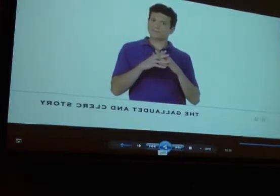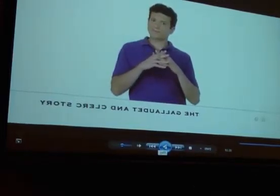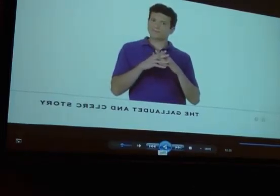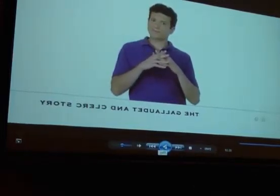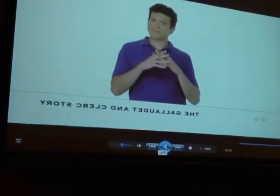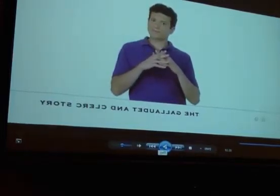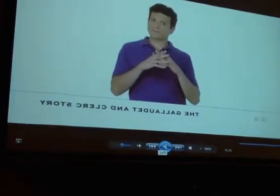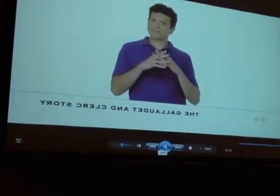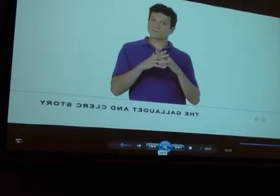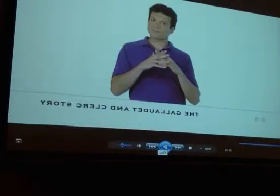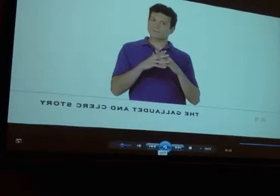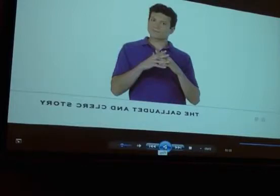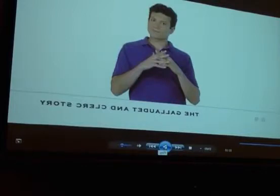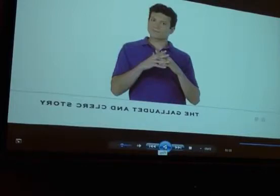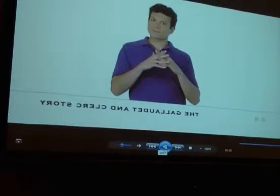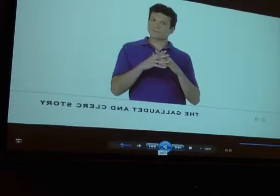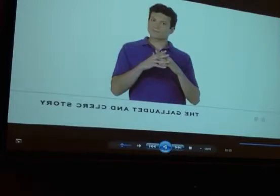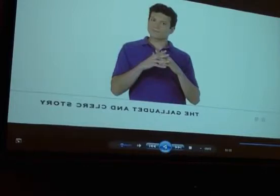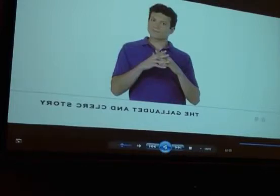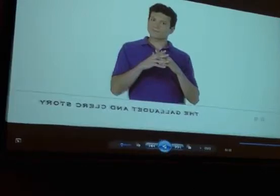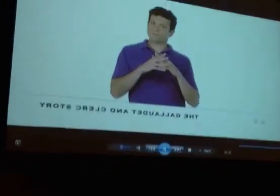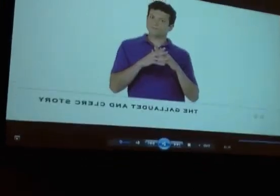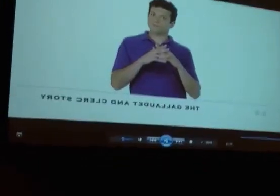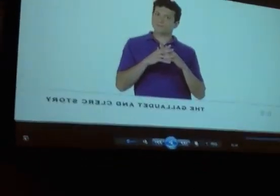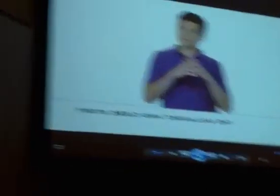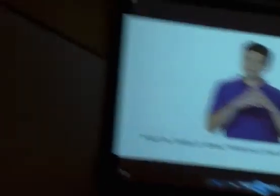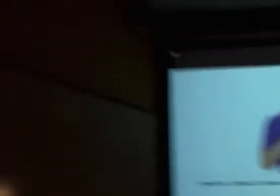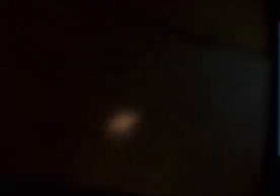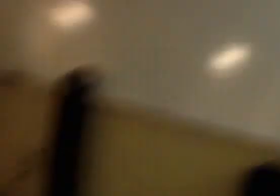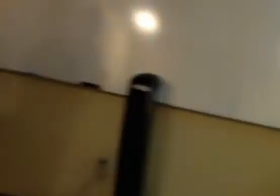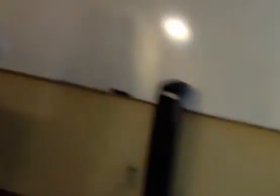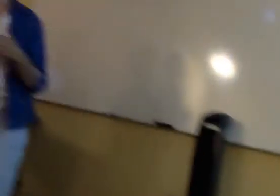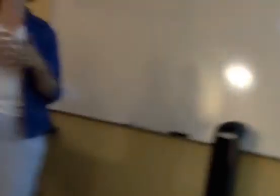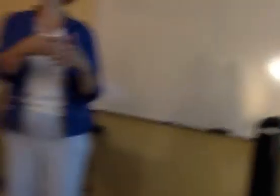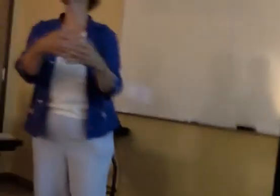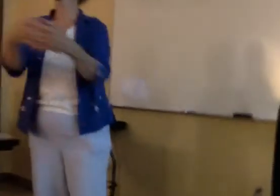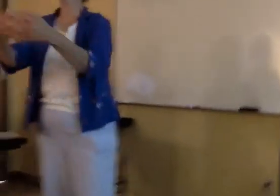America. This is America. What is America known as?